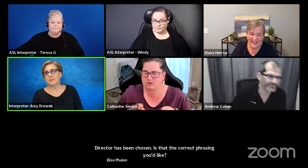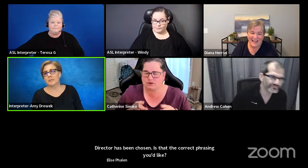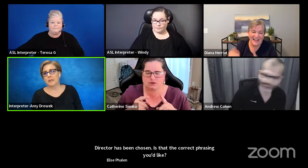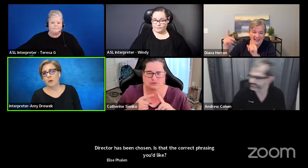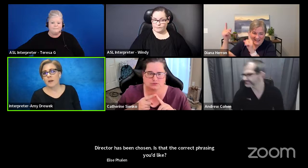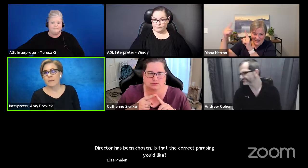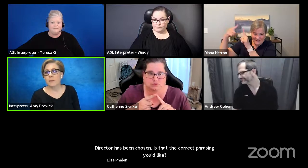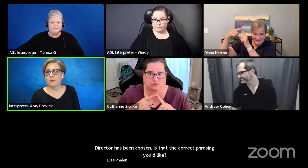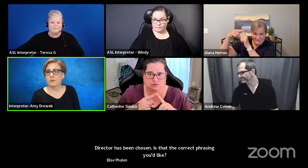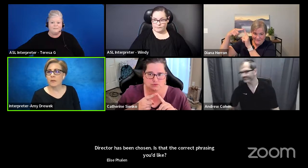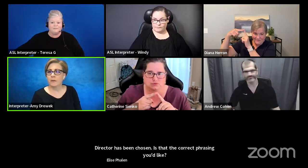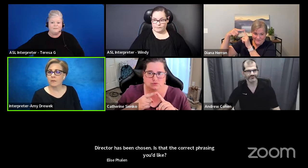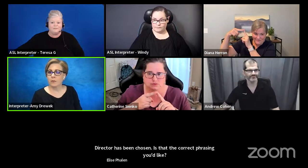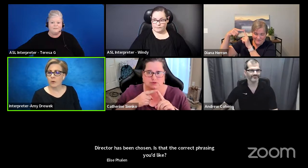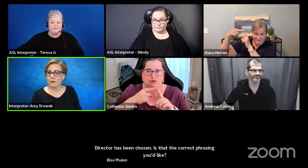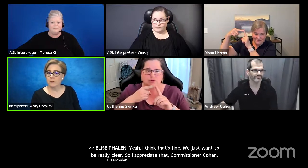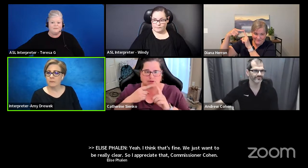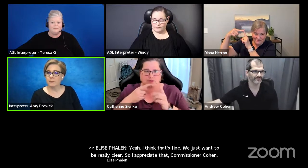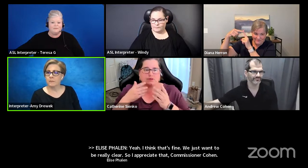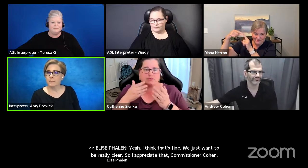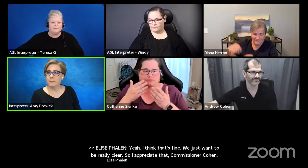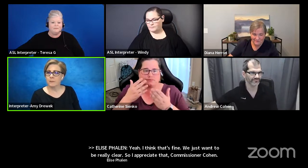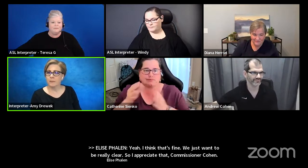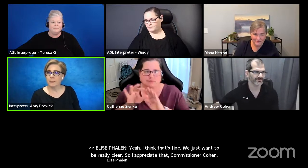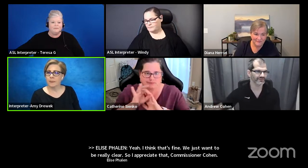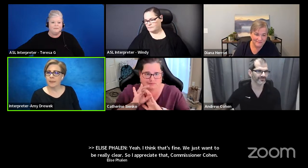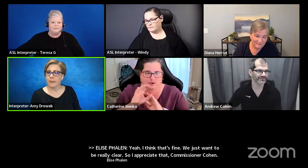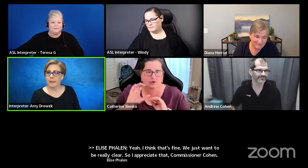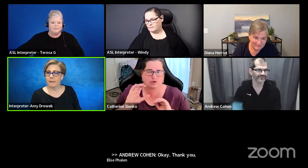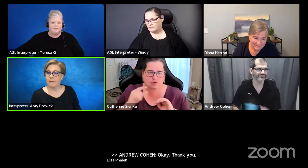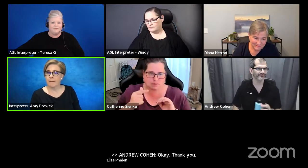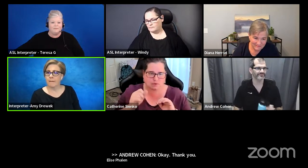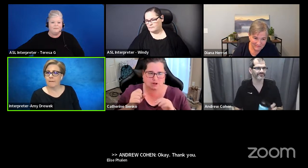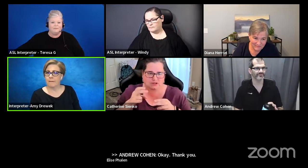This is Commissioner Cienko. We have a motion on the floor.